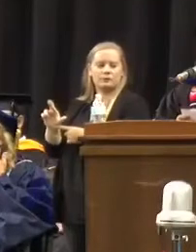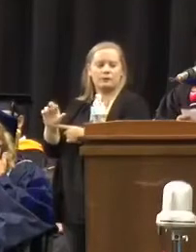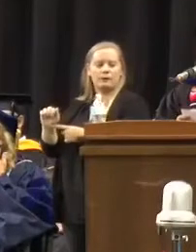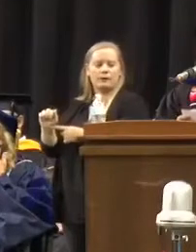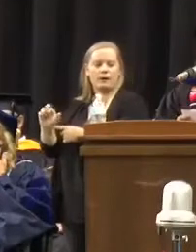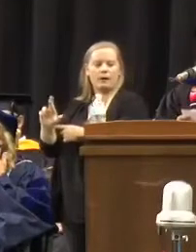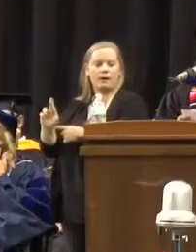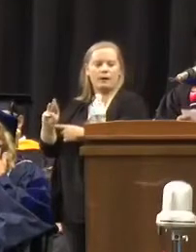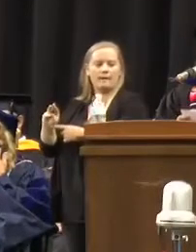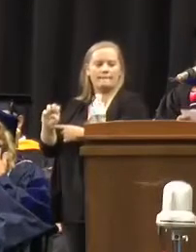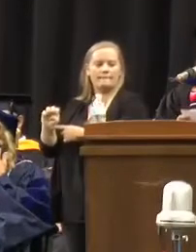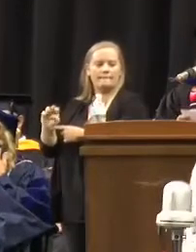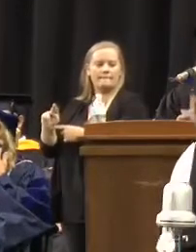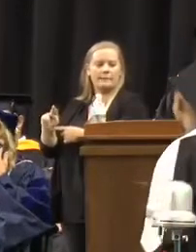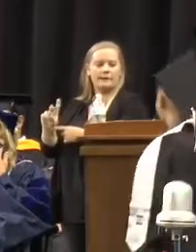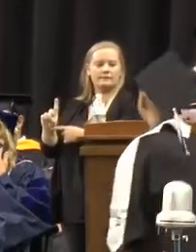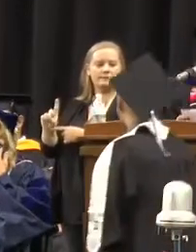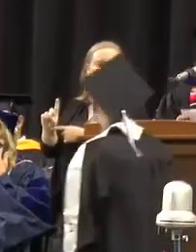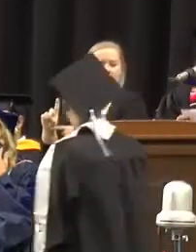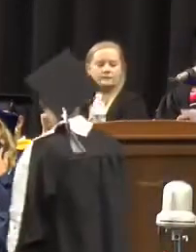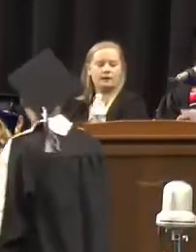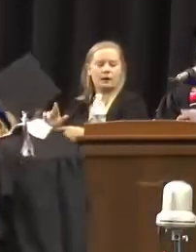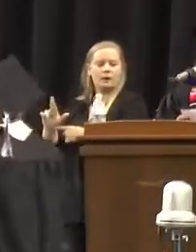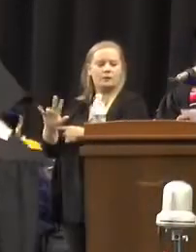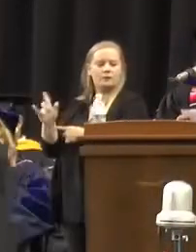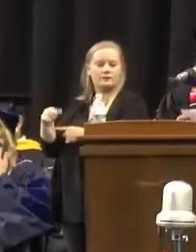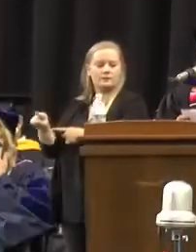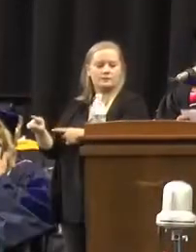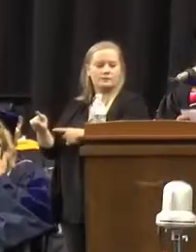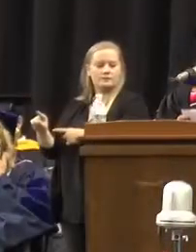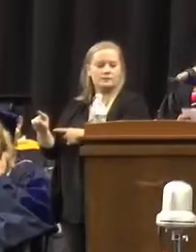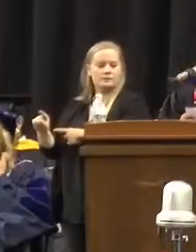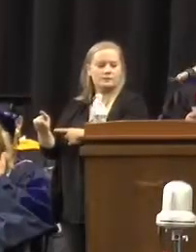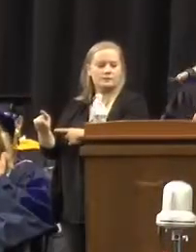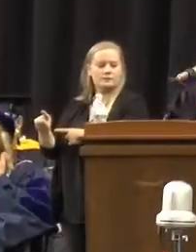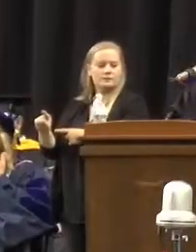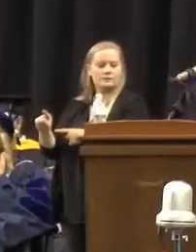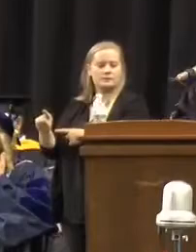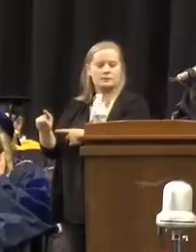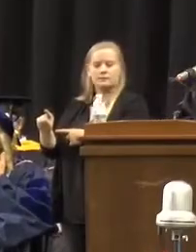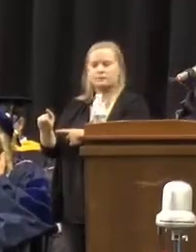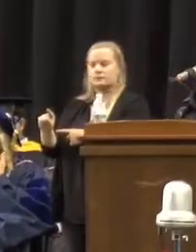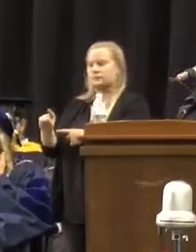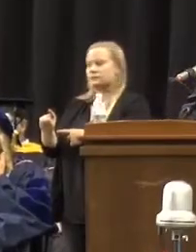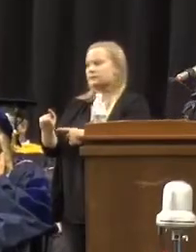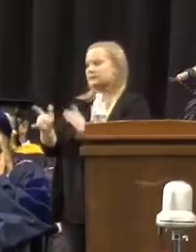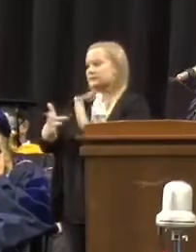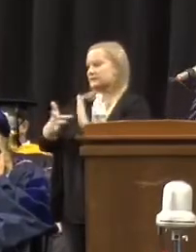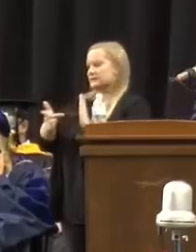Victor Armendariz, Creative Media Digital Filmmaking.